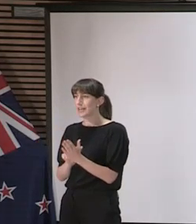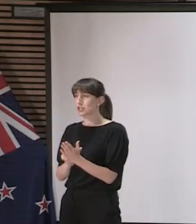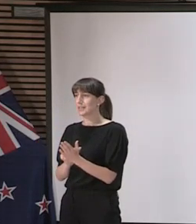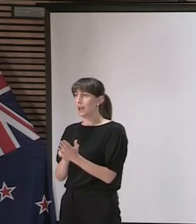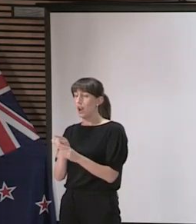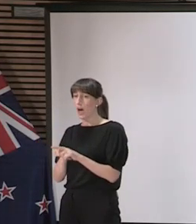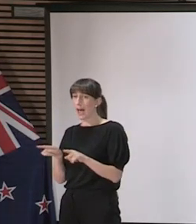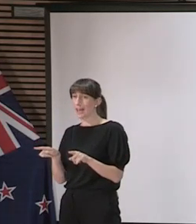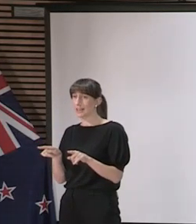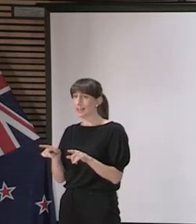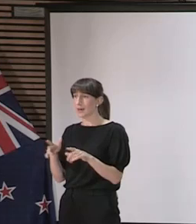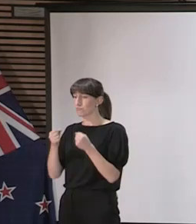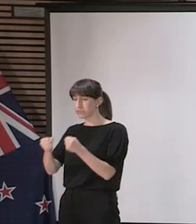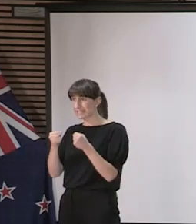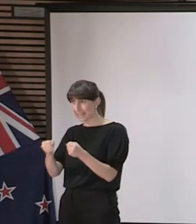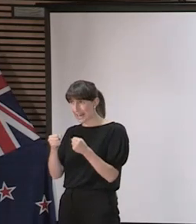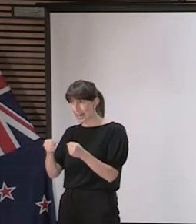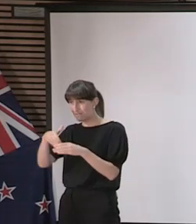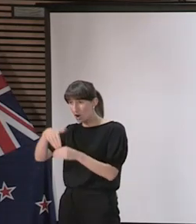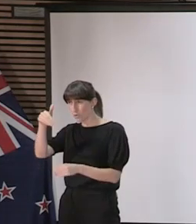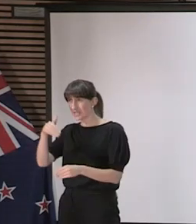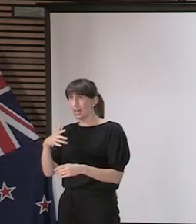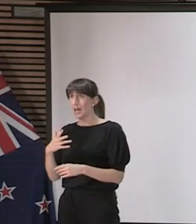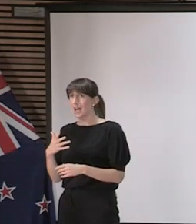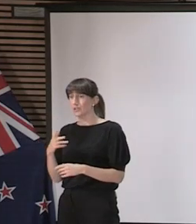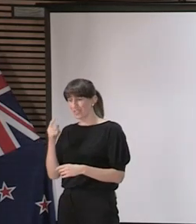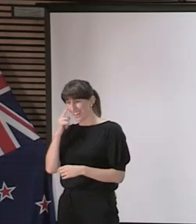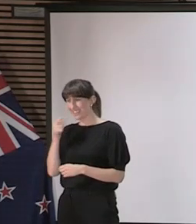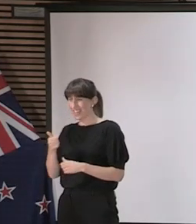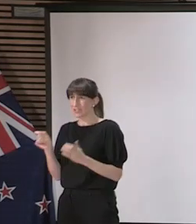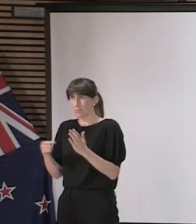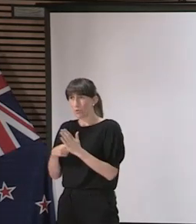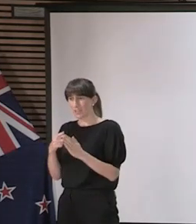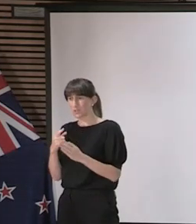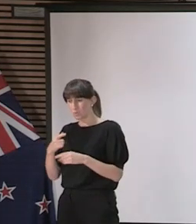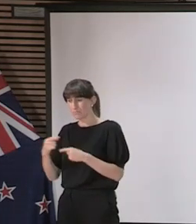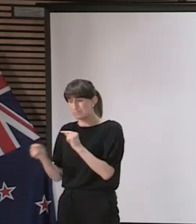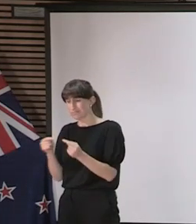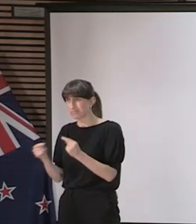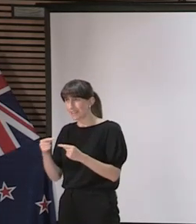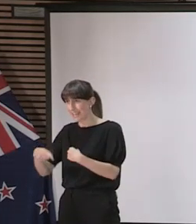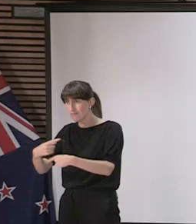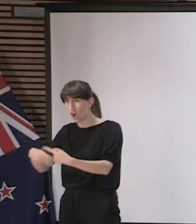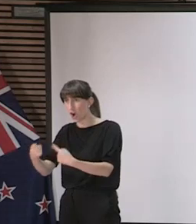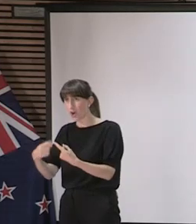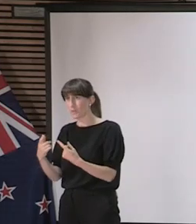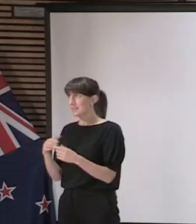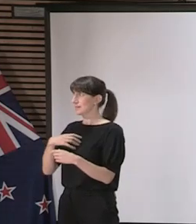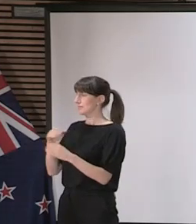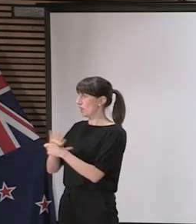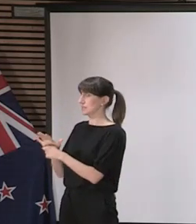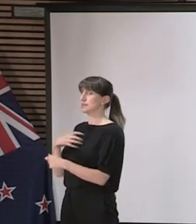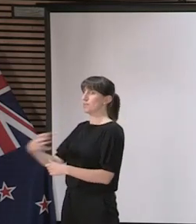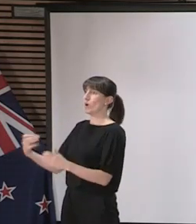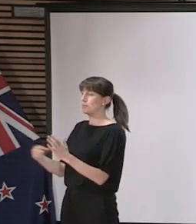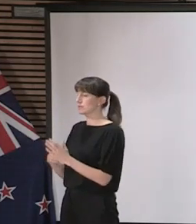the pandemic on their minds? Look, we won't be progressing it through the House during level 3. That doesn't mean, as I said, that